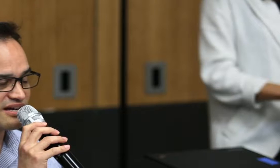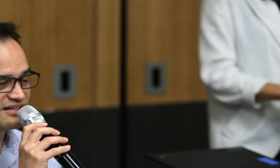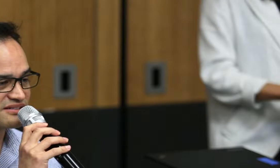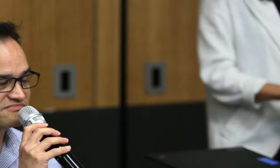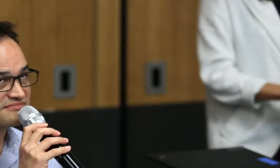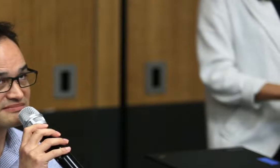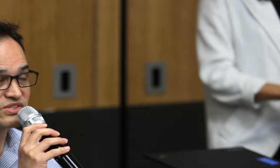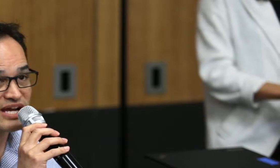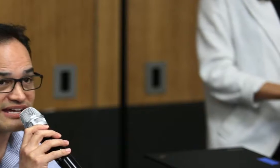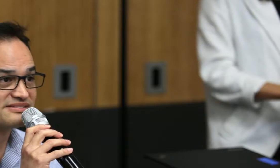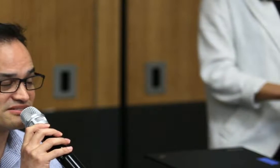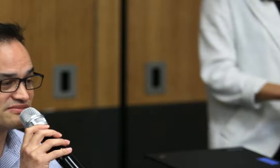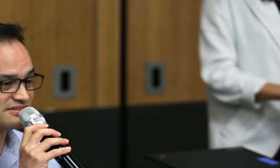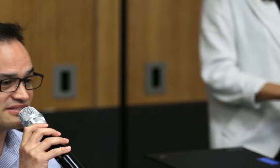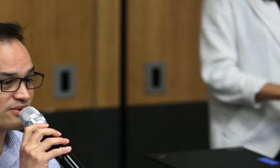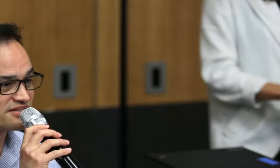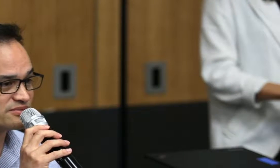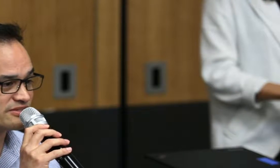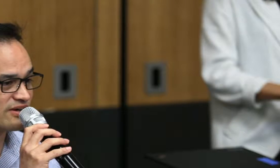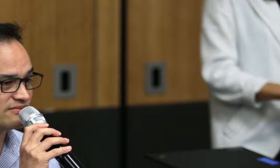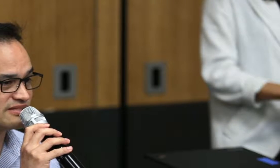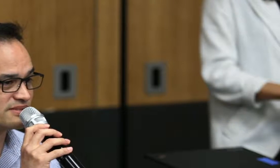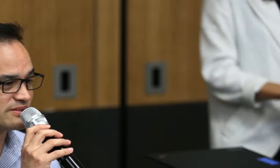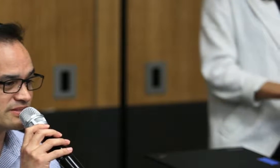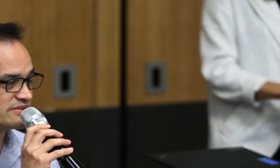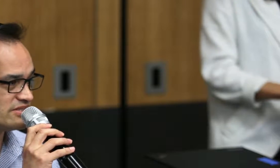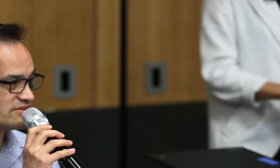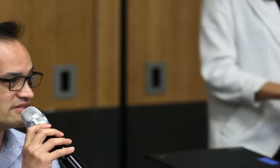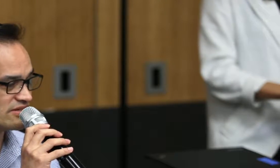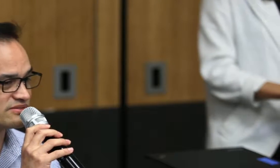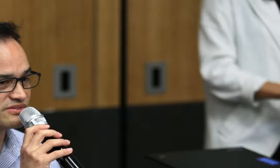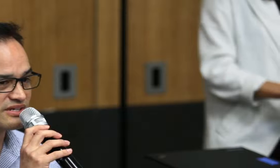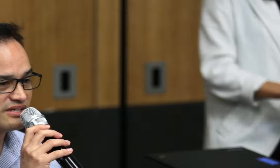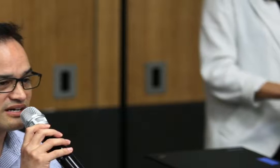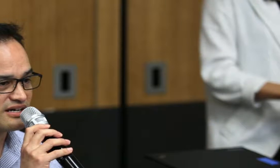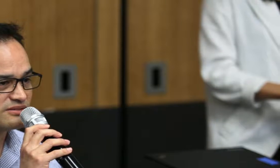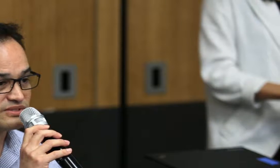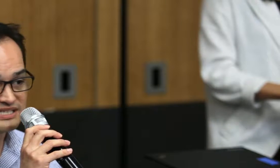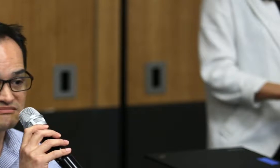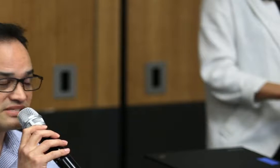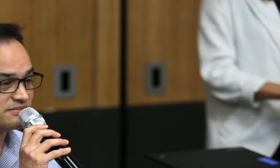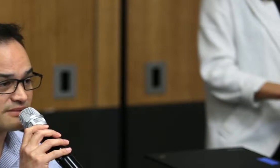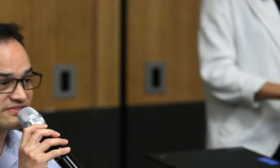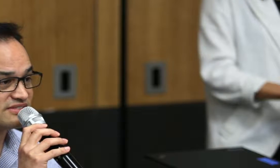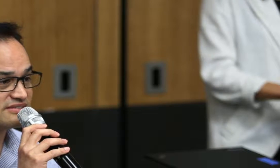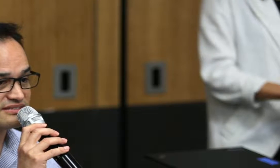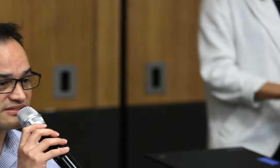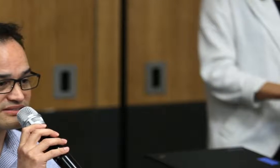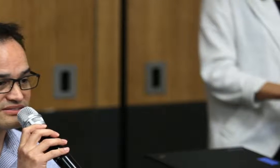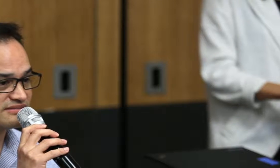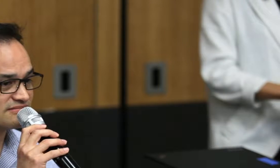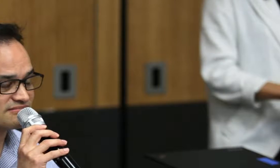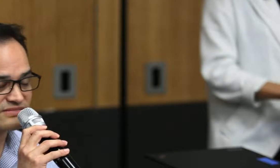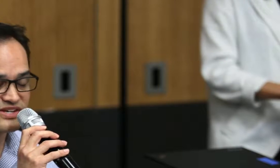different grants and different projects we're involved in, but we work with youth and adults who need some type of